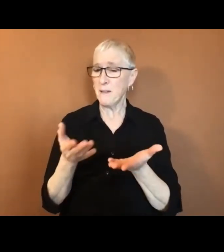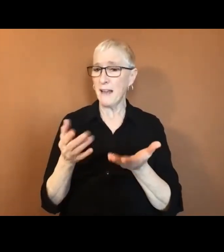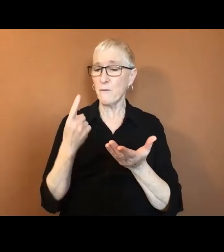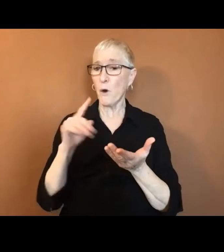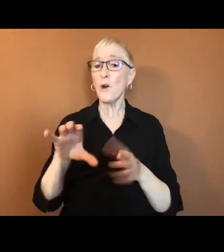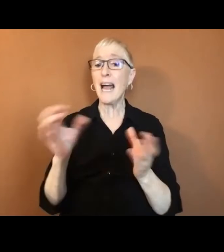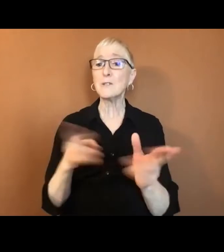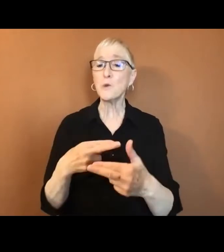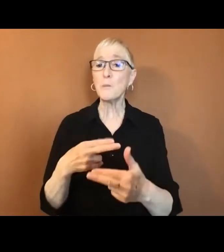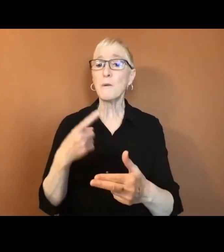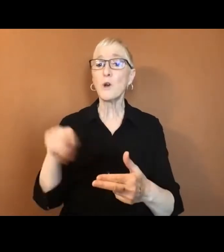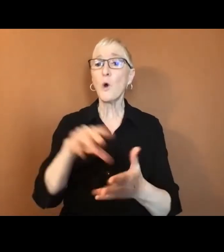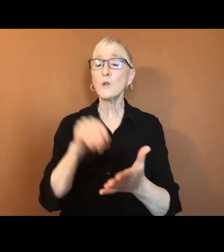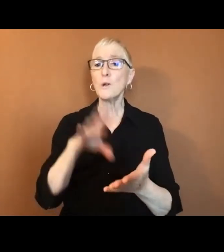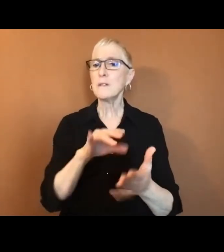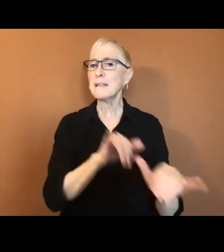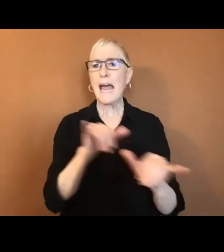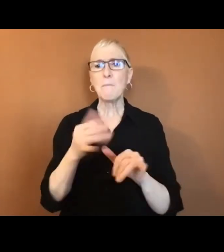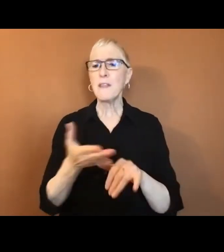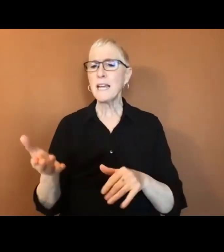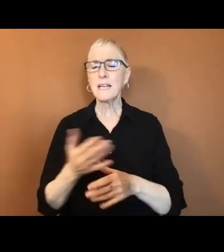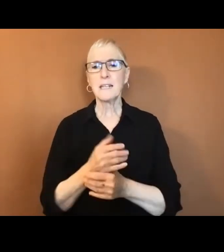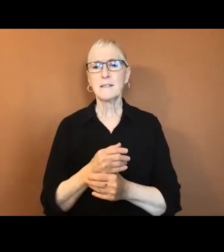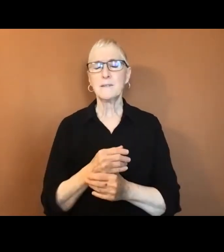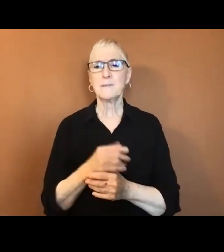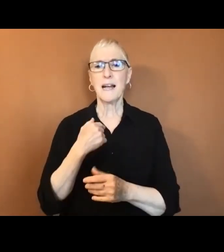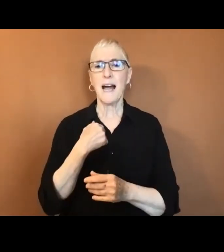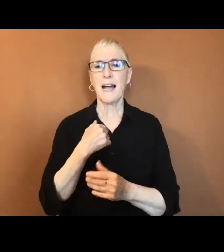for your students to do the same thing. So I